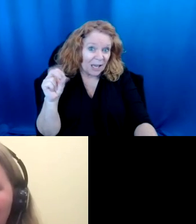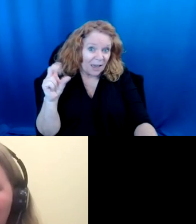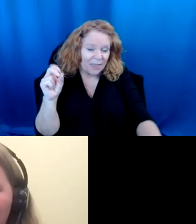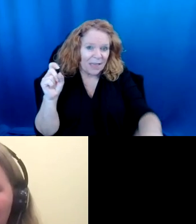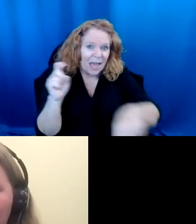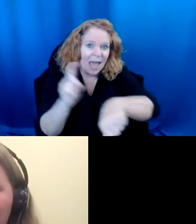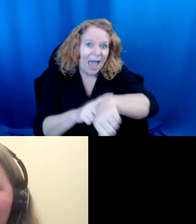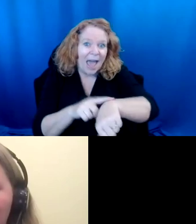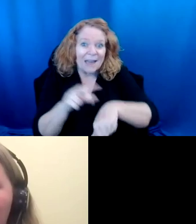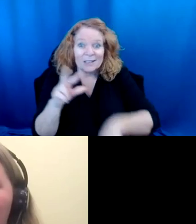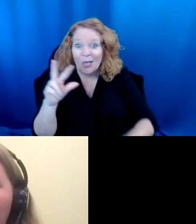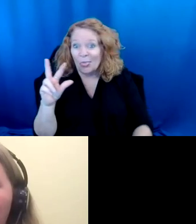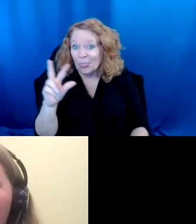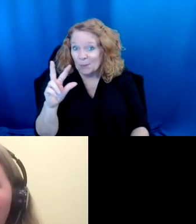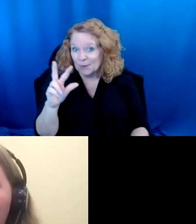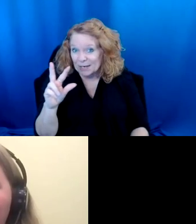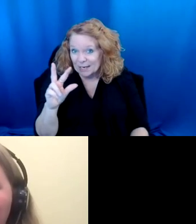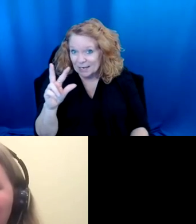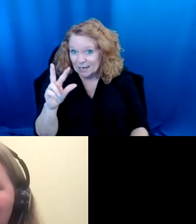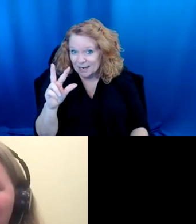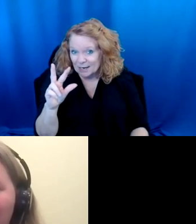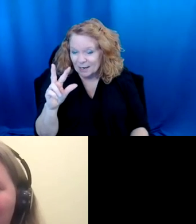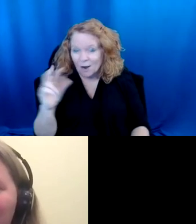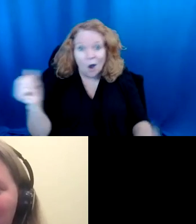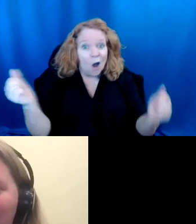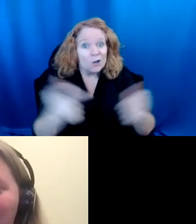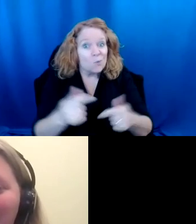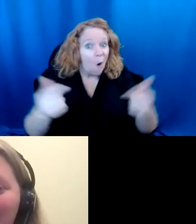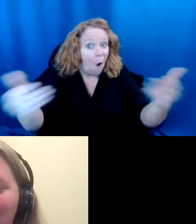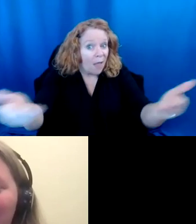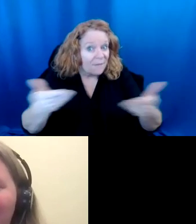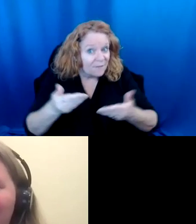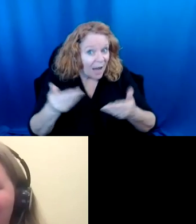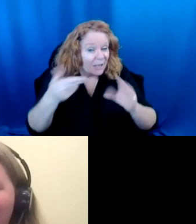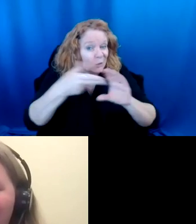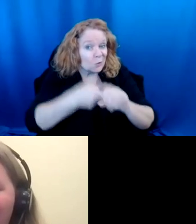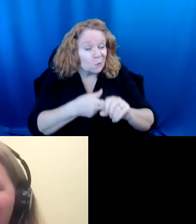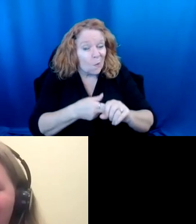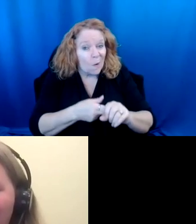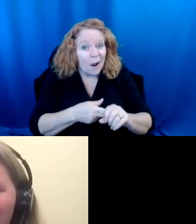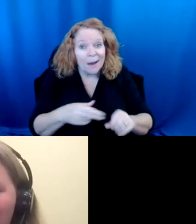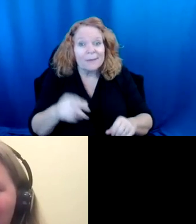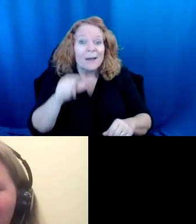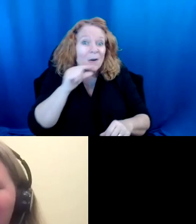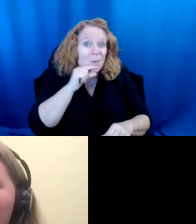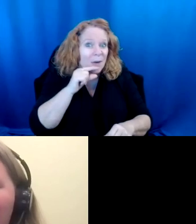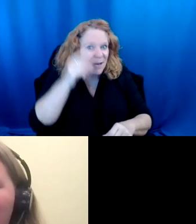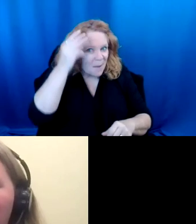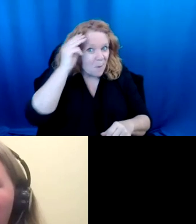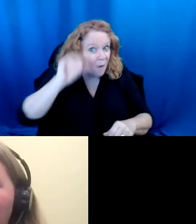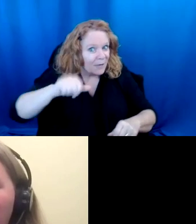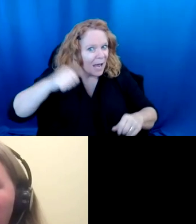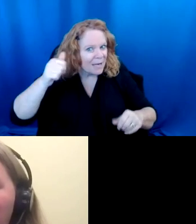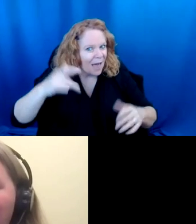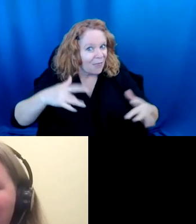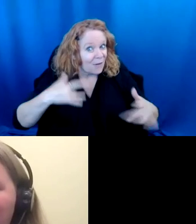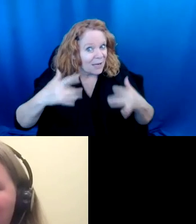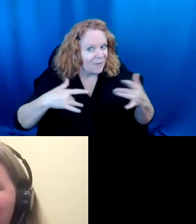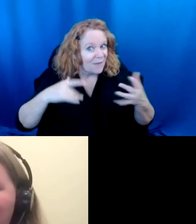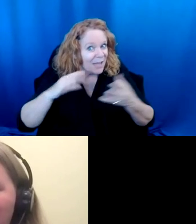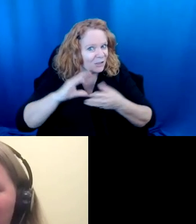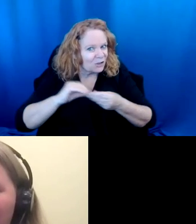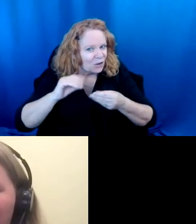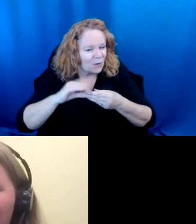3 p.m. Central. You're all invited to join Gwen and Marvin on another adventure. If you